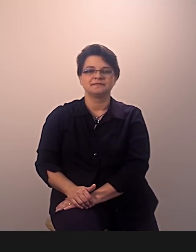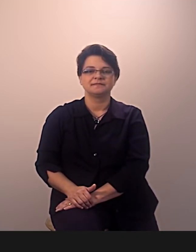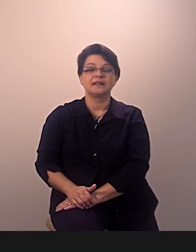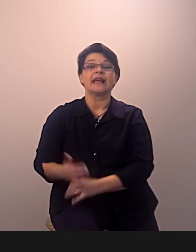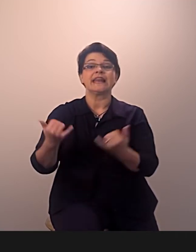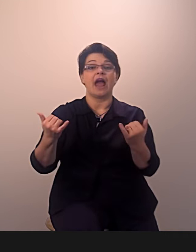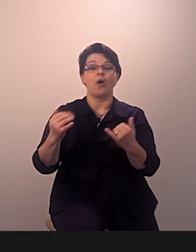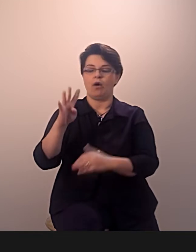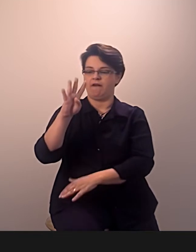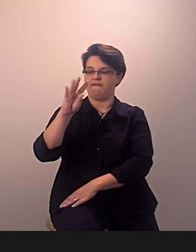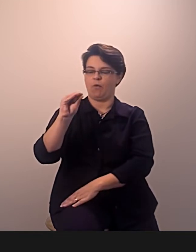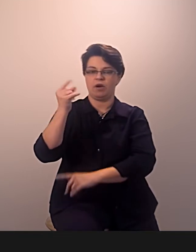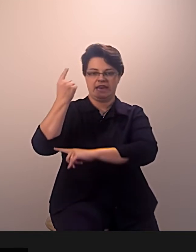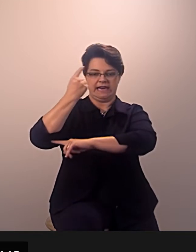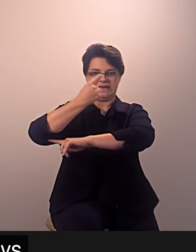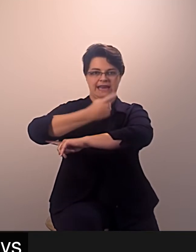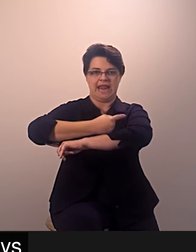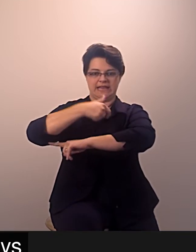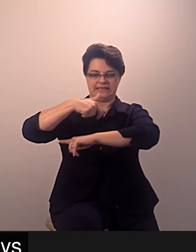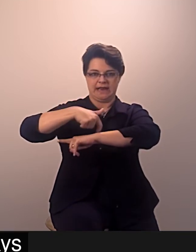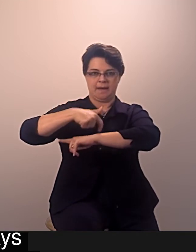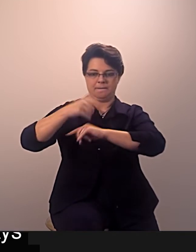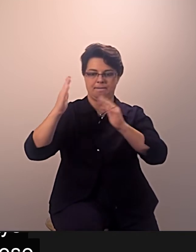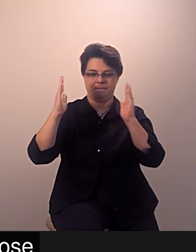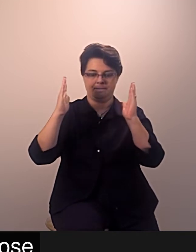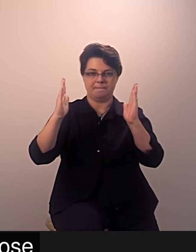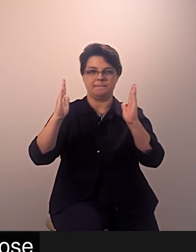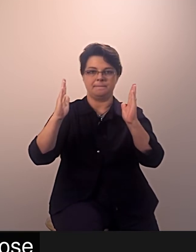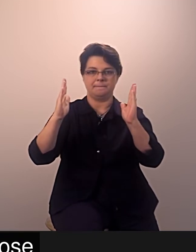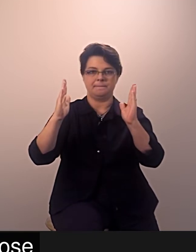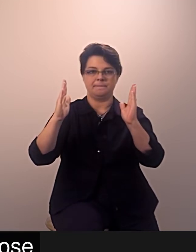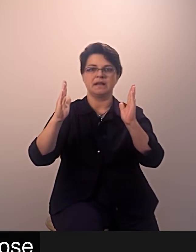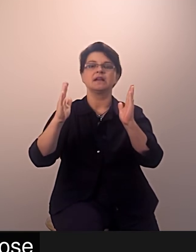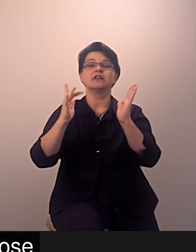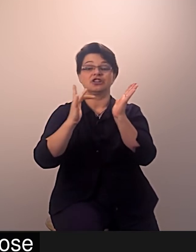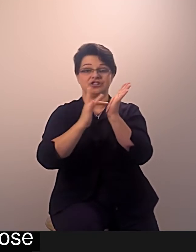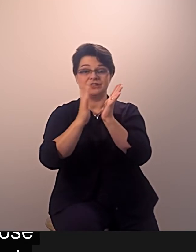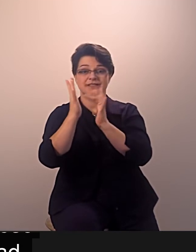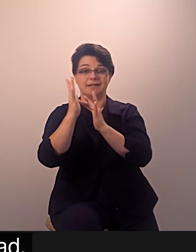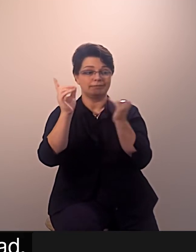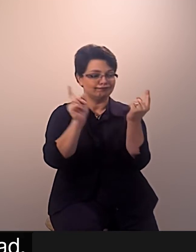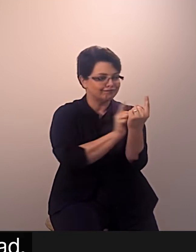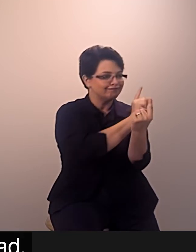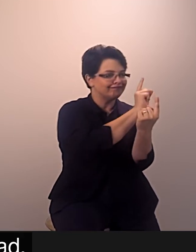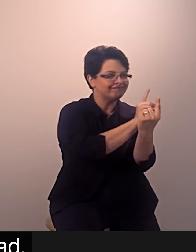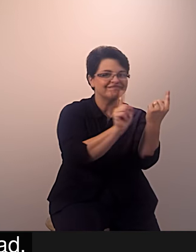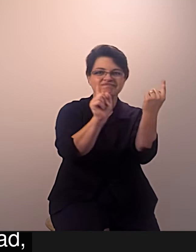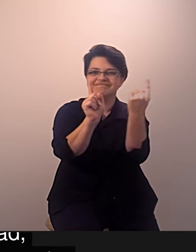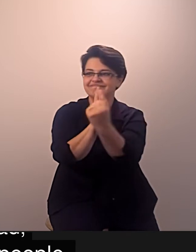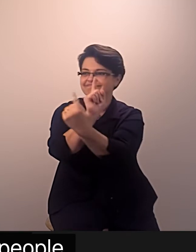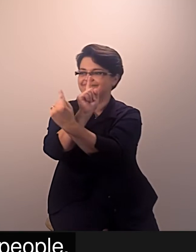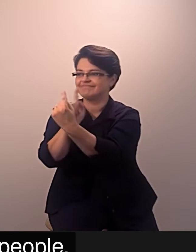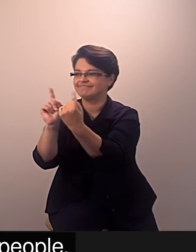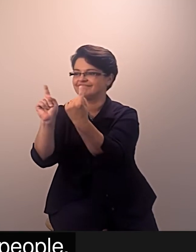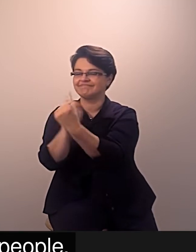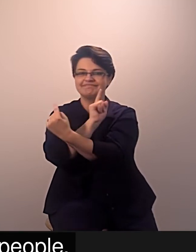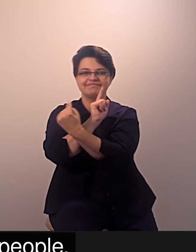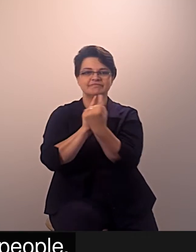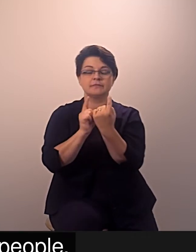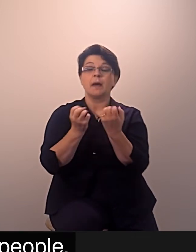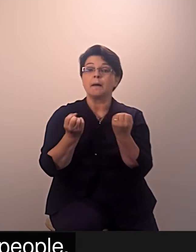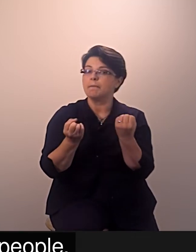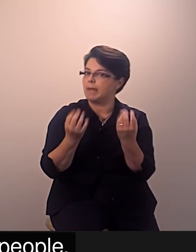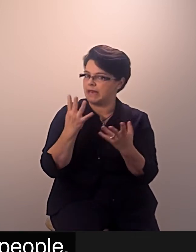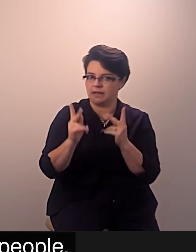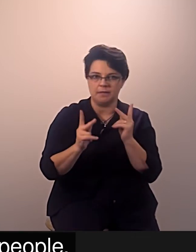For 40 days after Jesus rose from the dead, he appeared to people. Many people saw him and knew that he